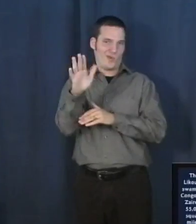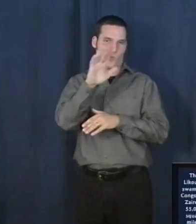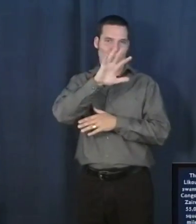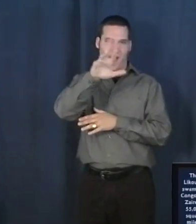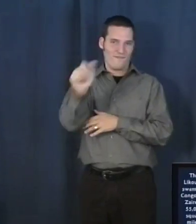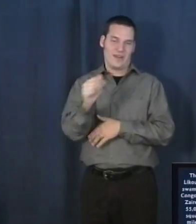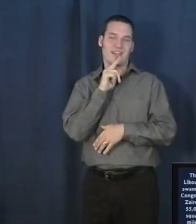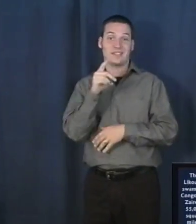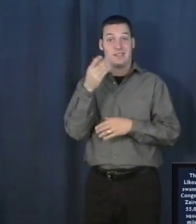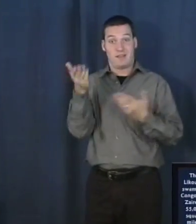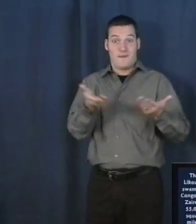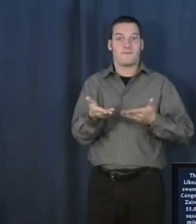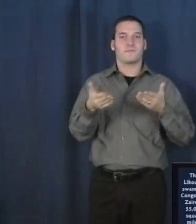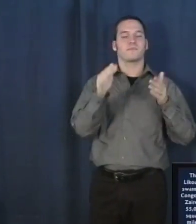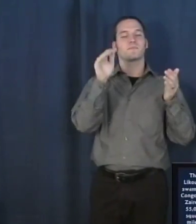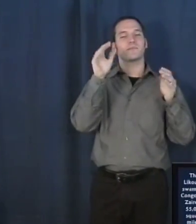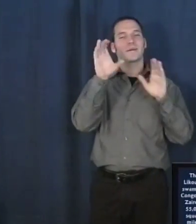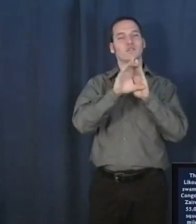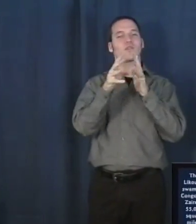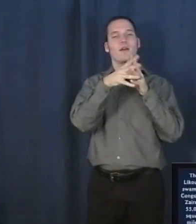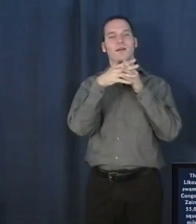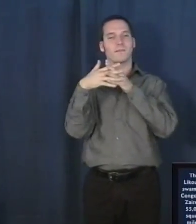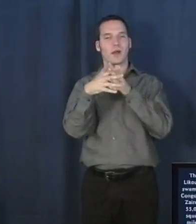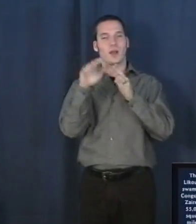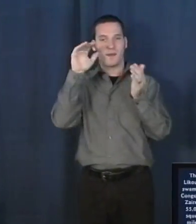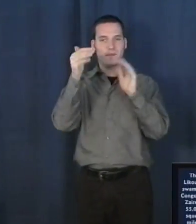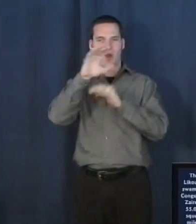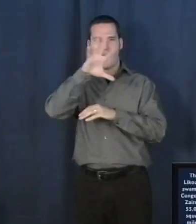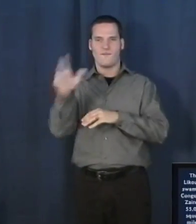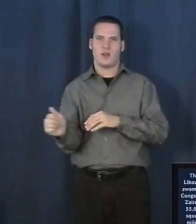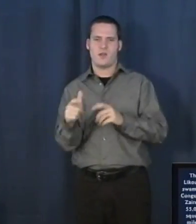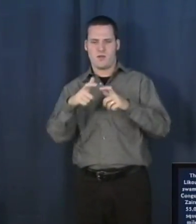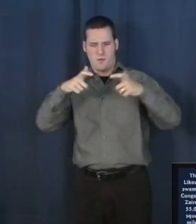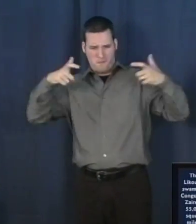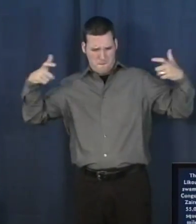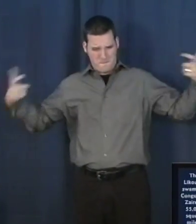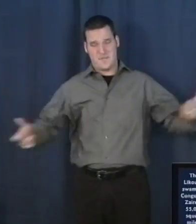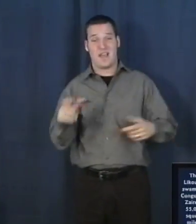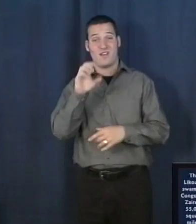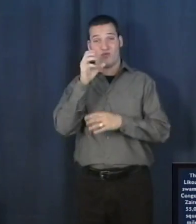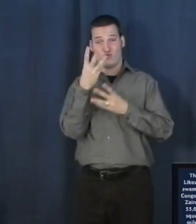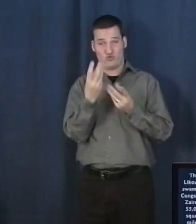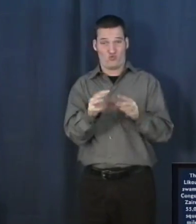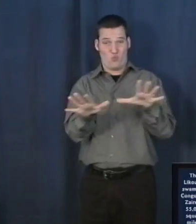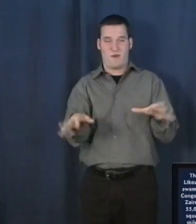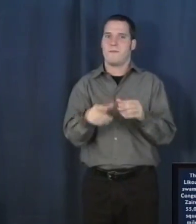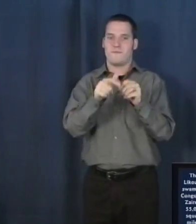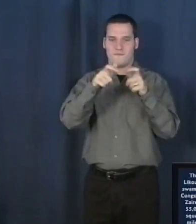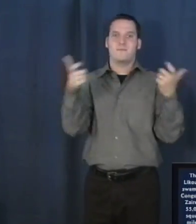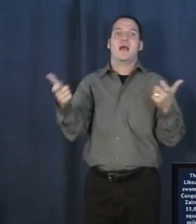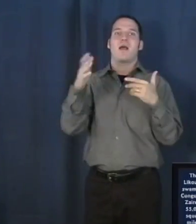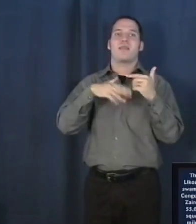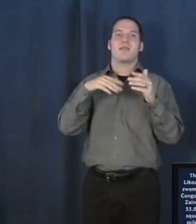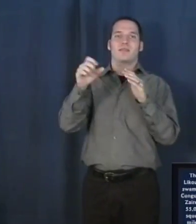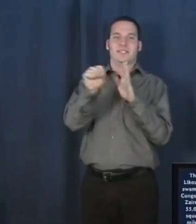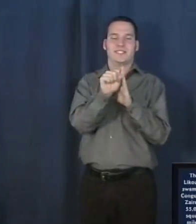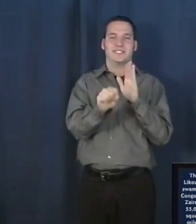America looks like next to Africa. That swamp is gigantic. Bigger than the whole state